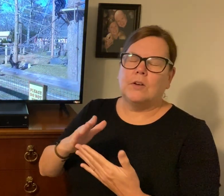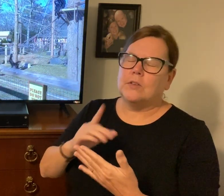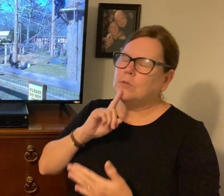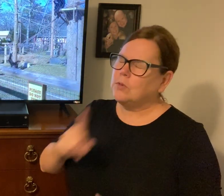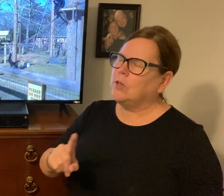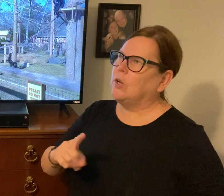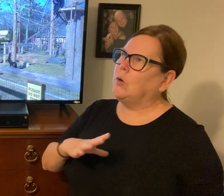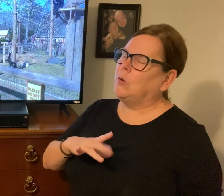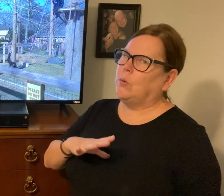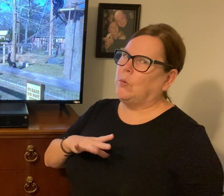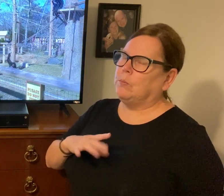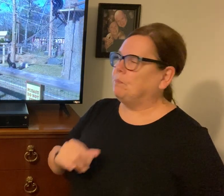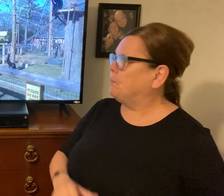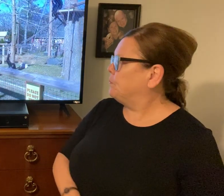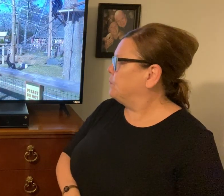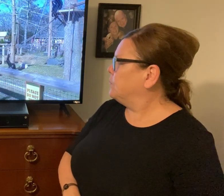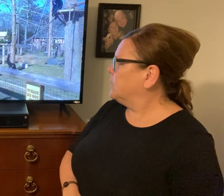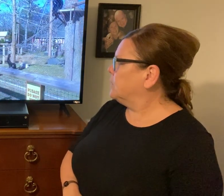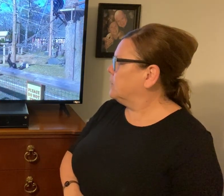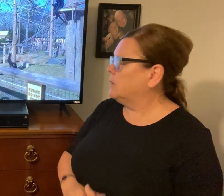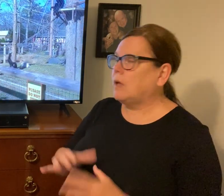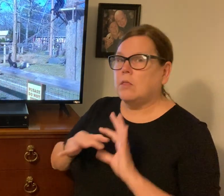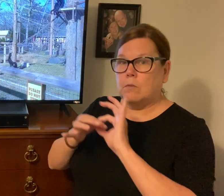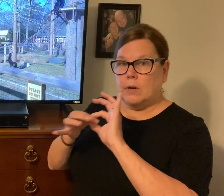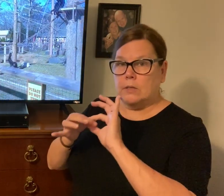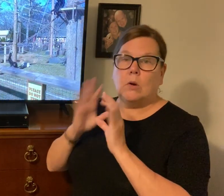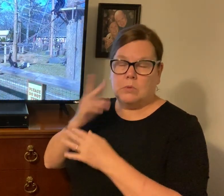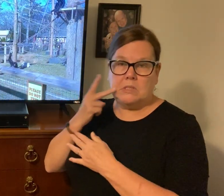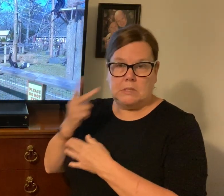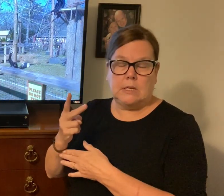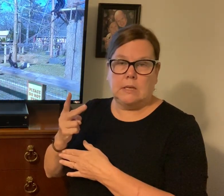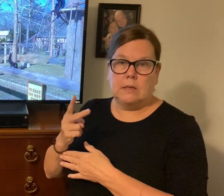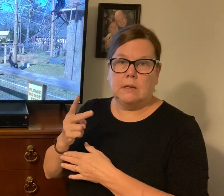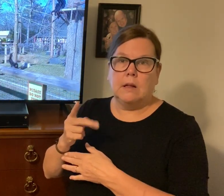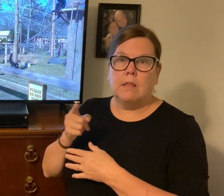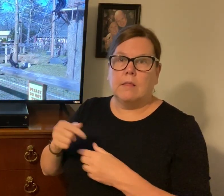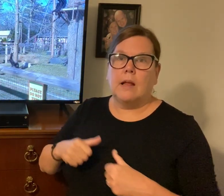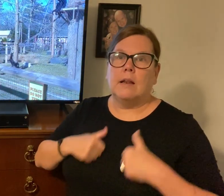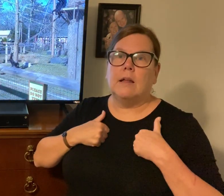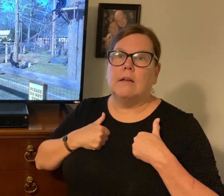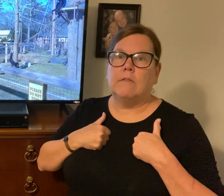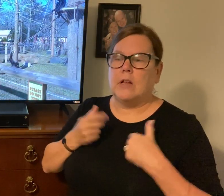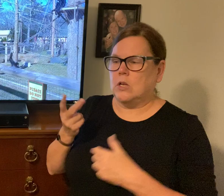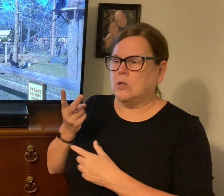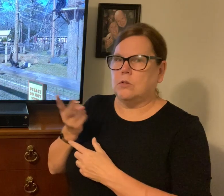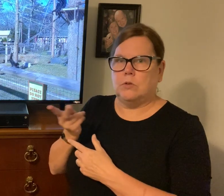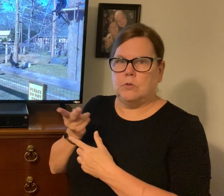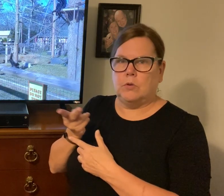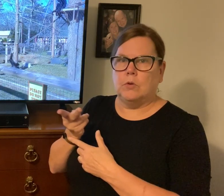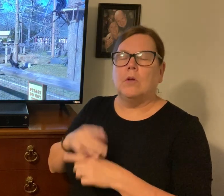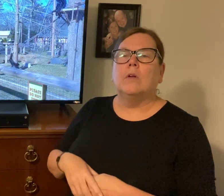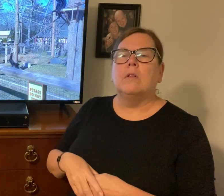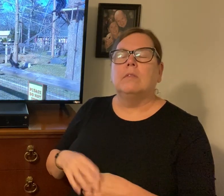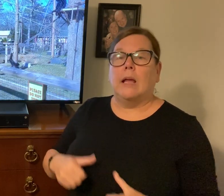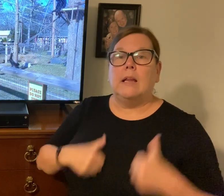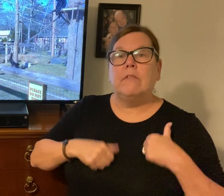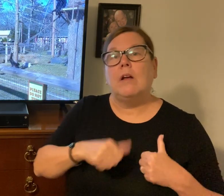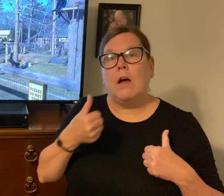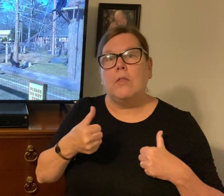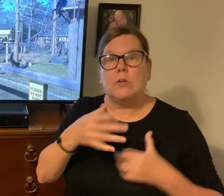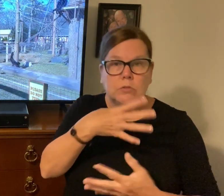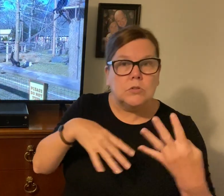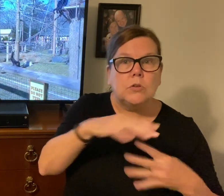really unique. So the typical relationship you'll see with siamangs is living in bonded pairs. They live in other social groups as well, just